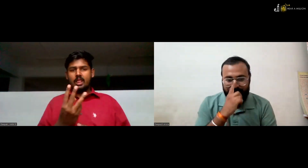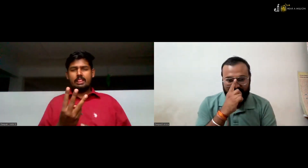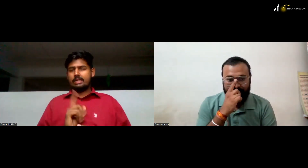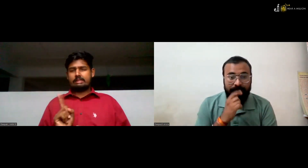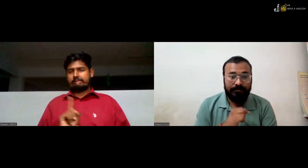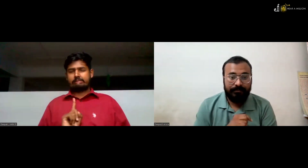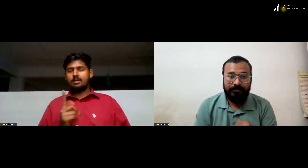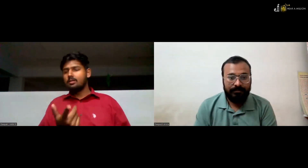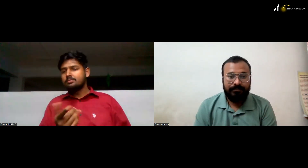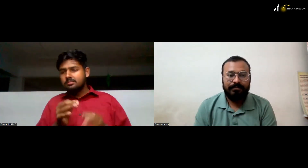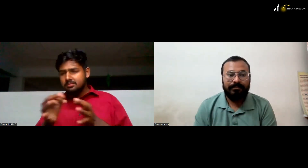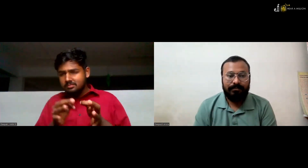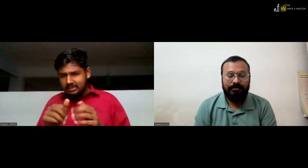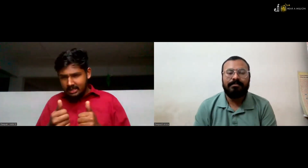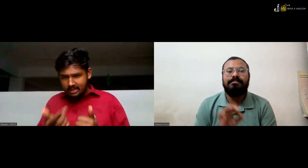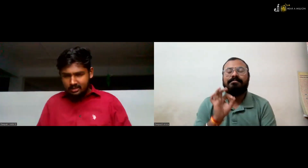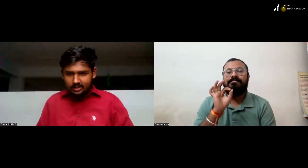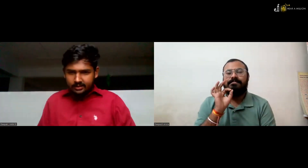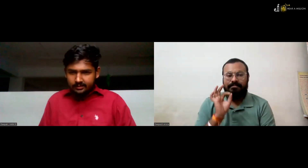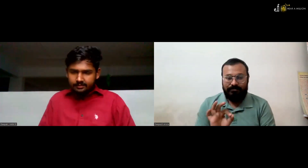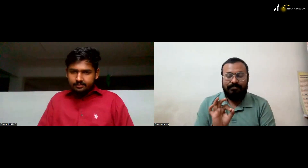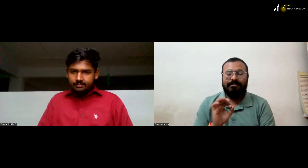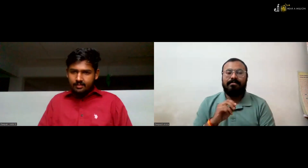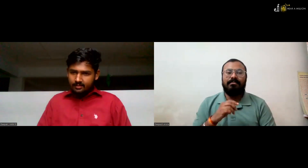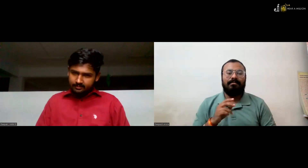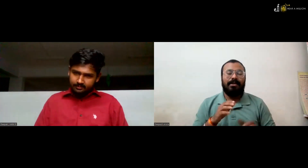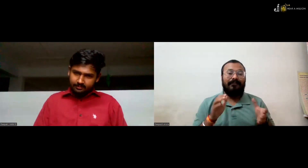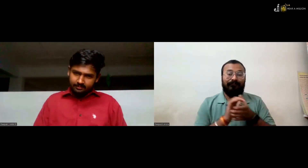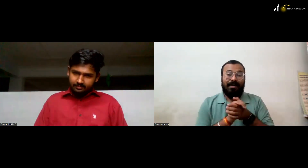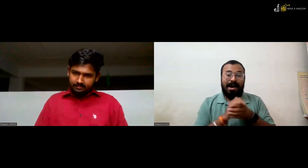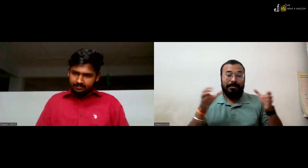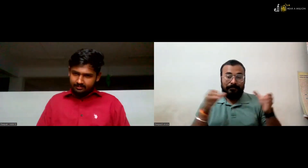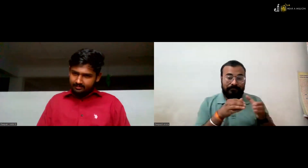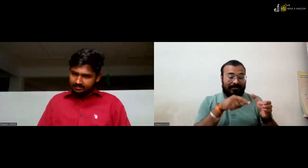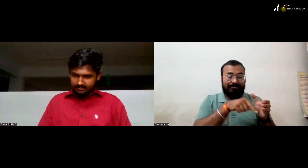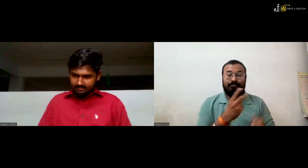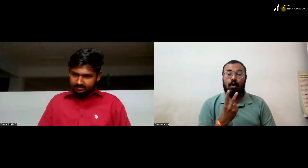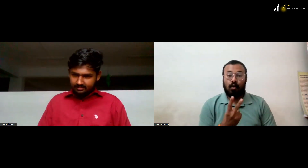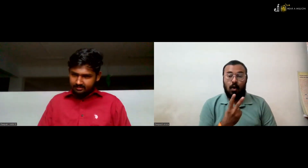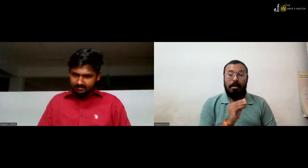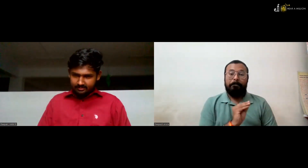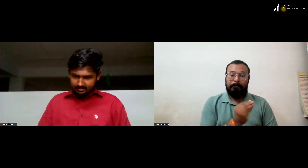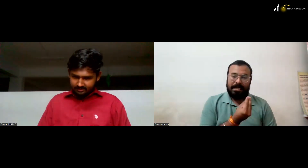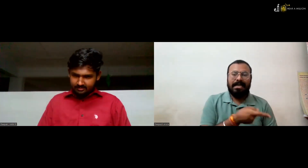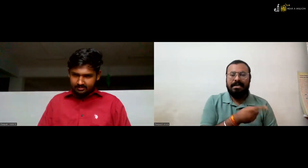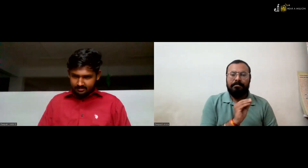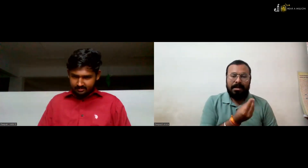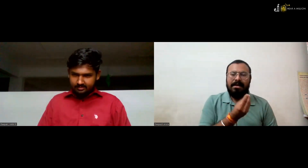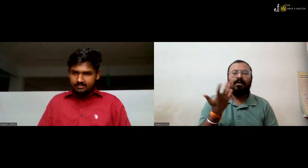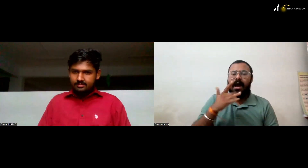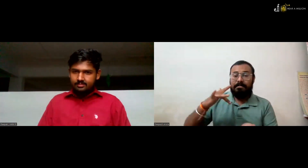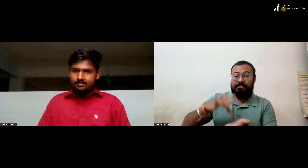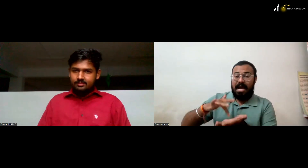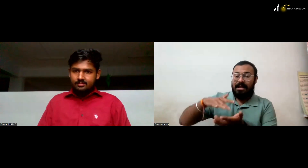4 people are better, or going on a trip with 2 people are much better? See, when we talk